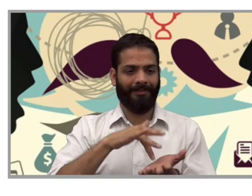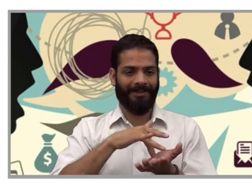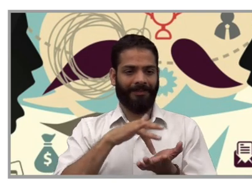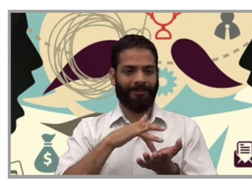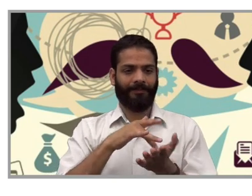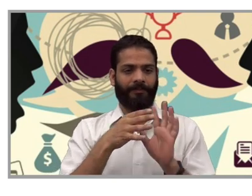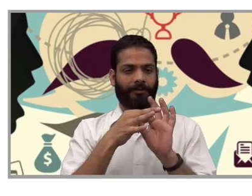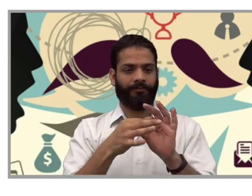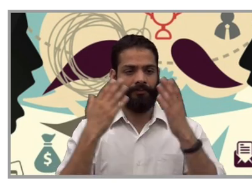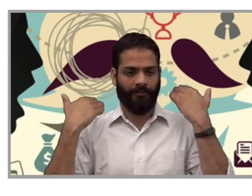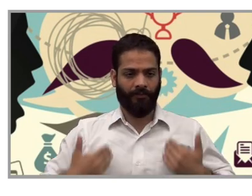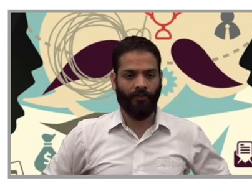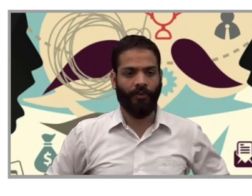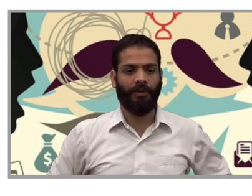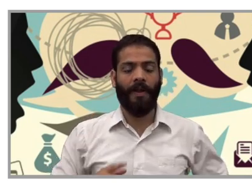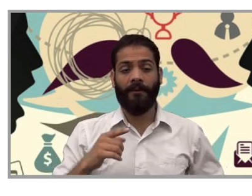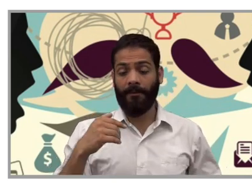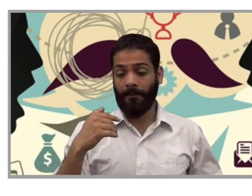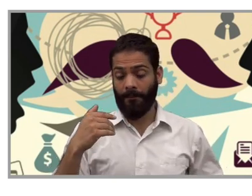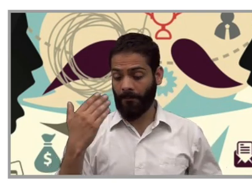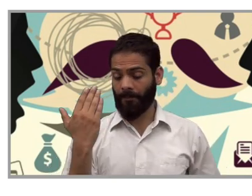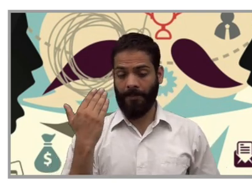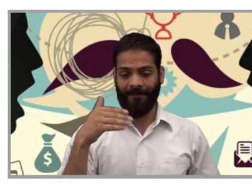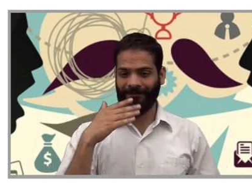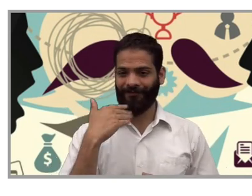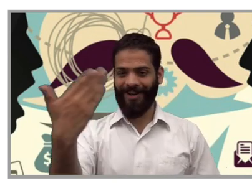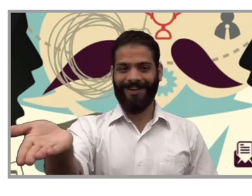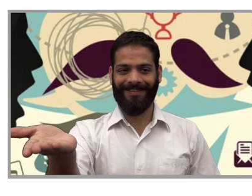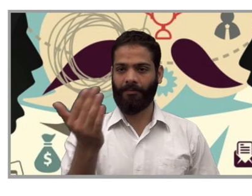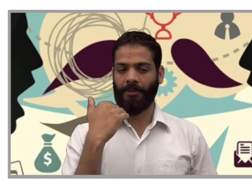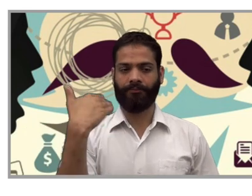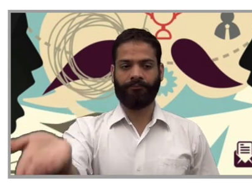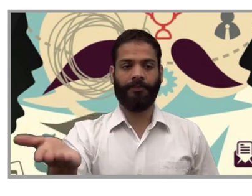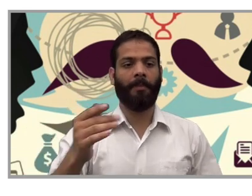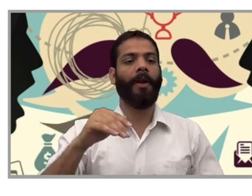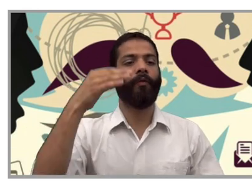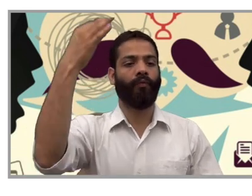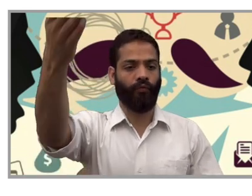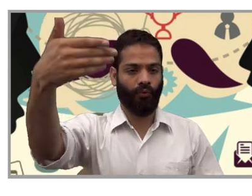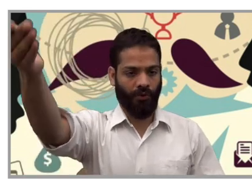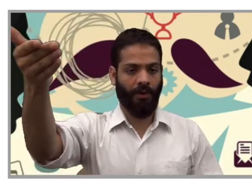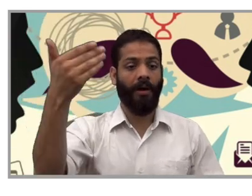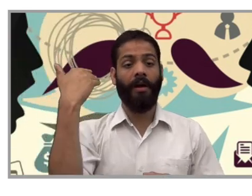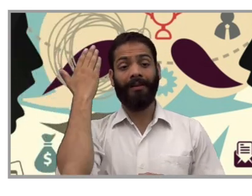The gender differences are encoded for animate humans through a sign face.